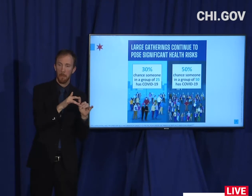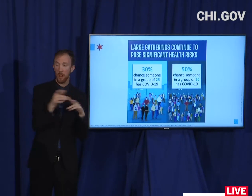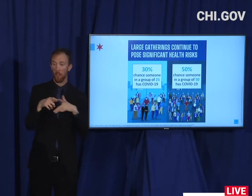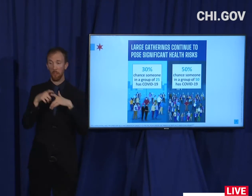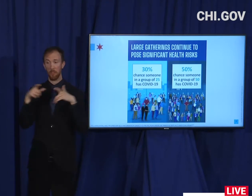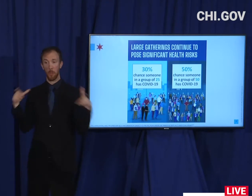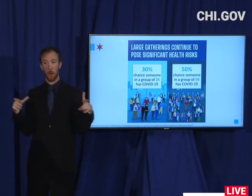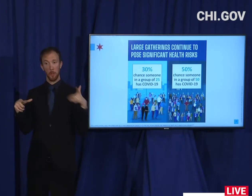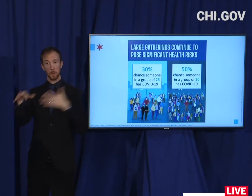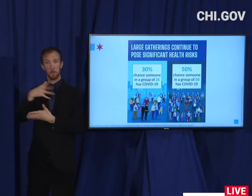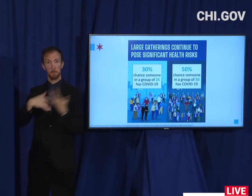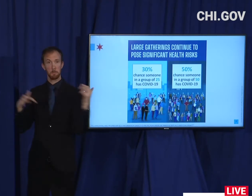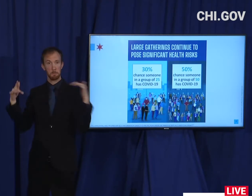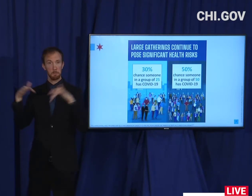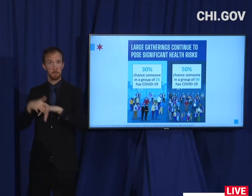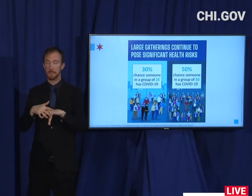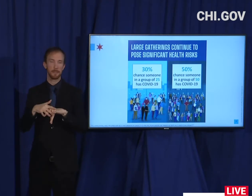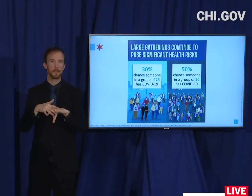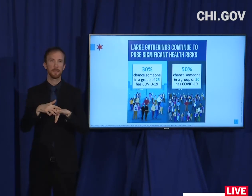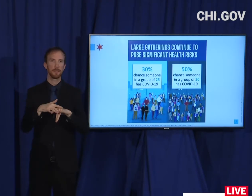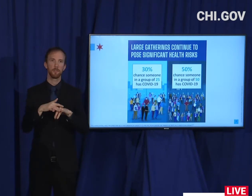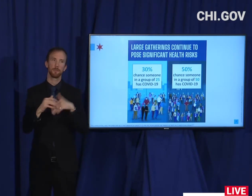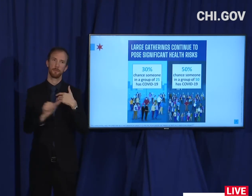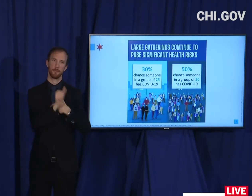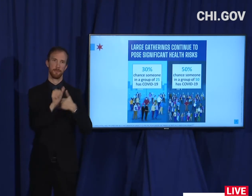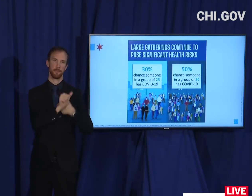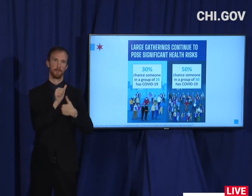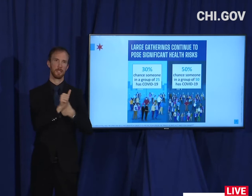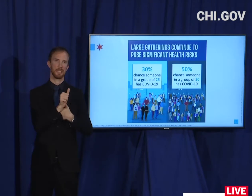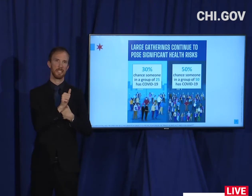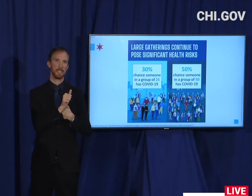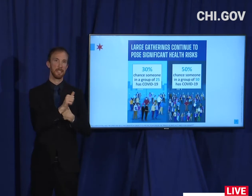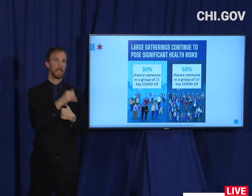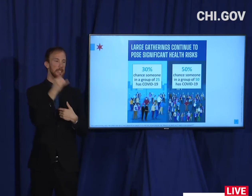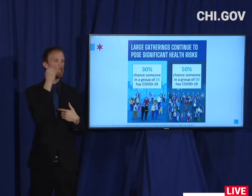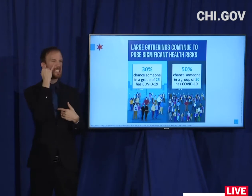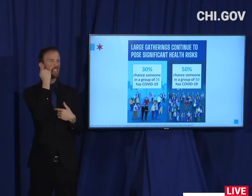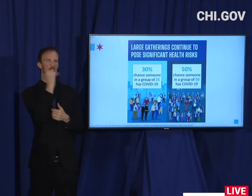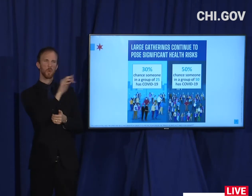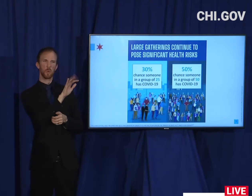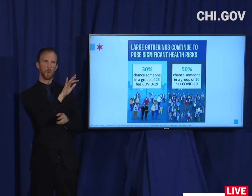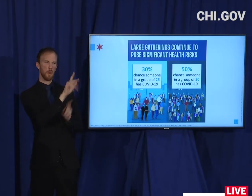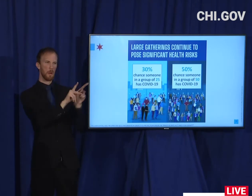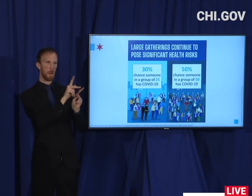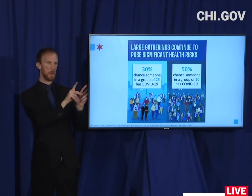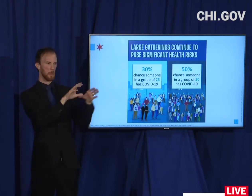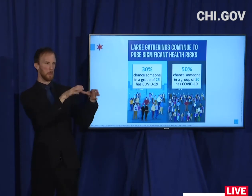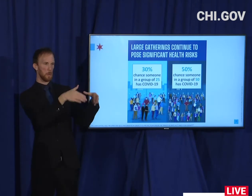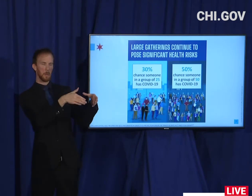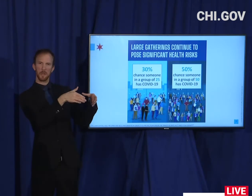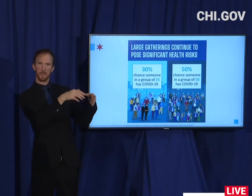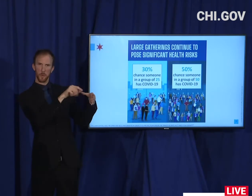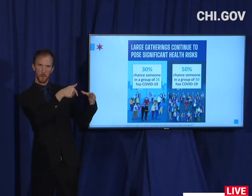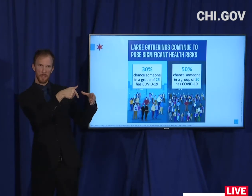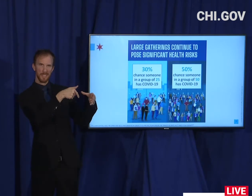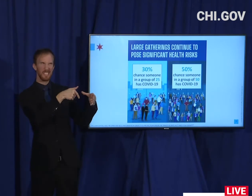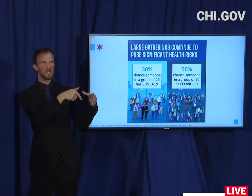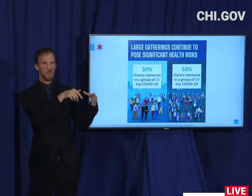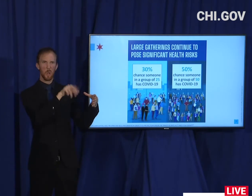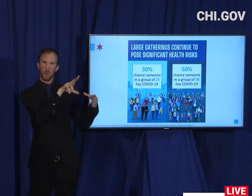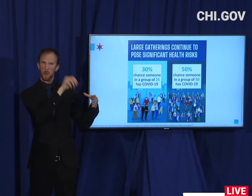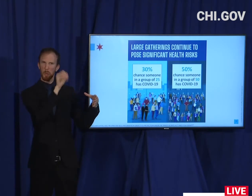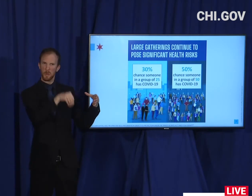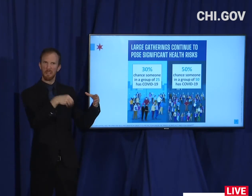right now. There is a 30% chance that someone in a group of 25 people has COVID-19. There